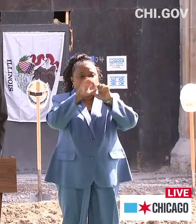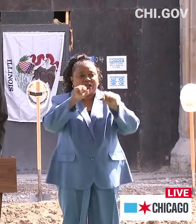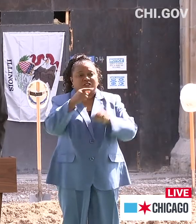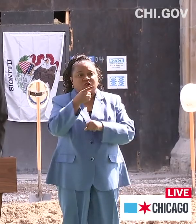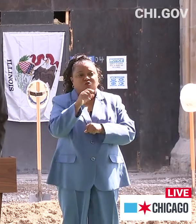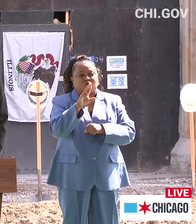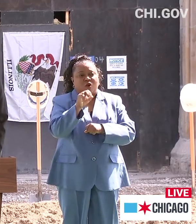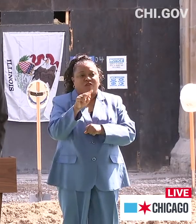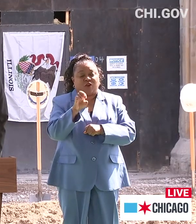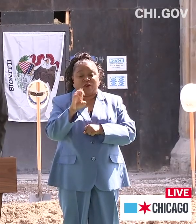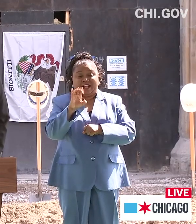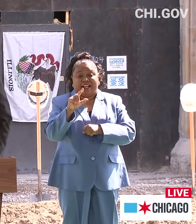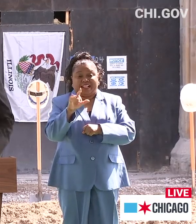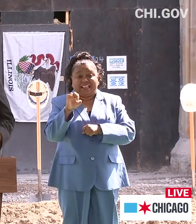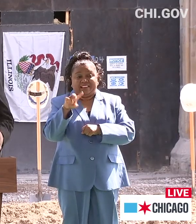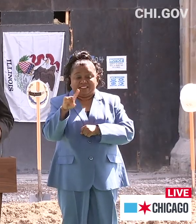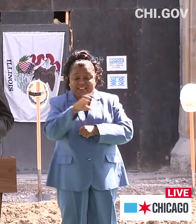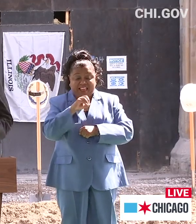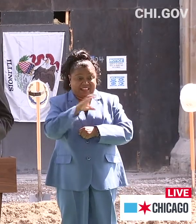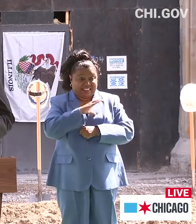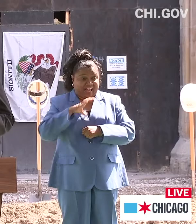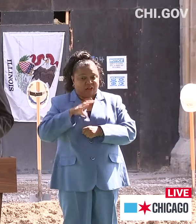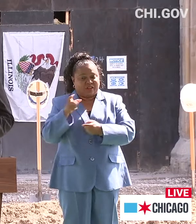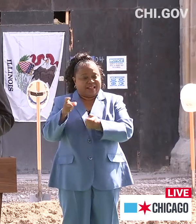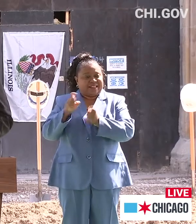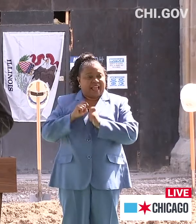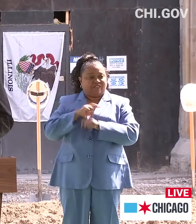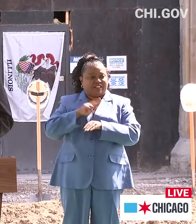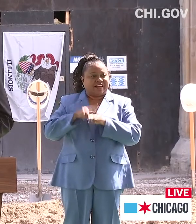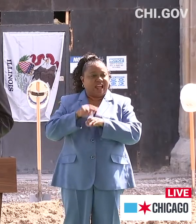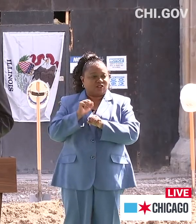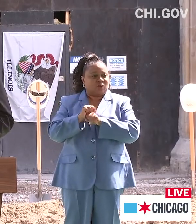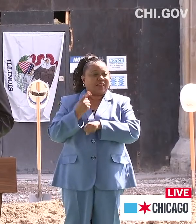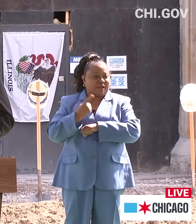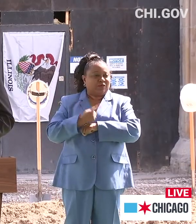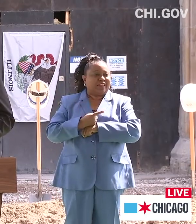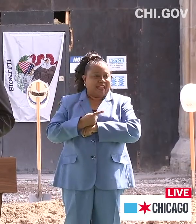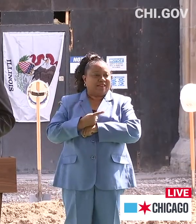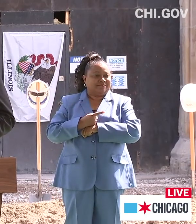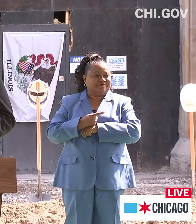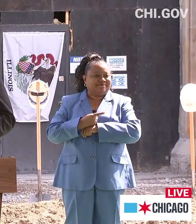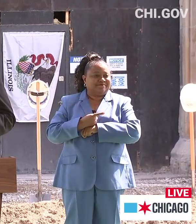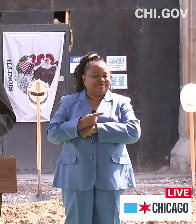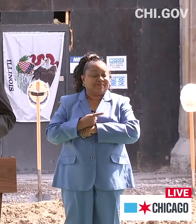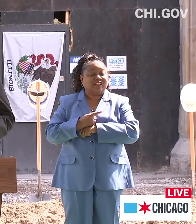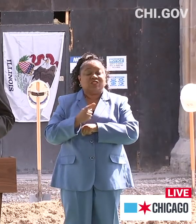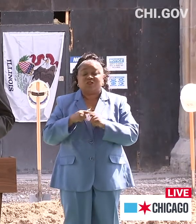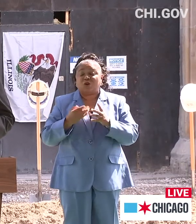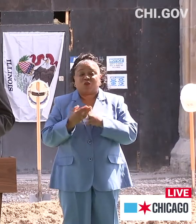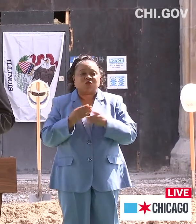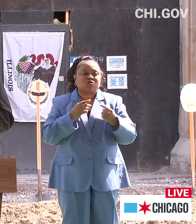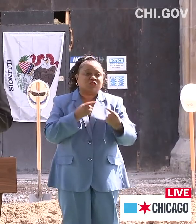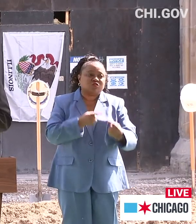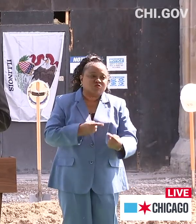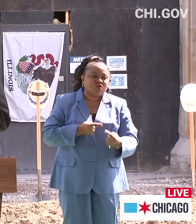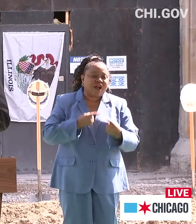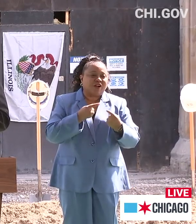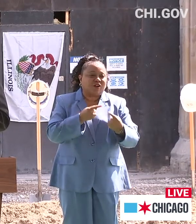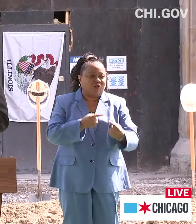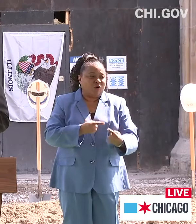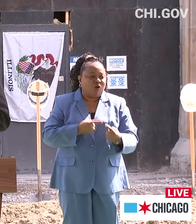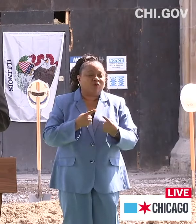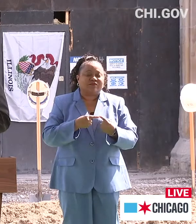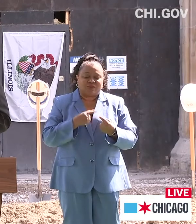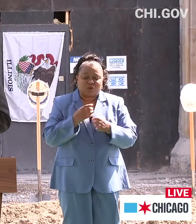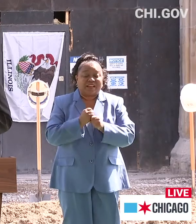Grover Cleveland and Congress finally gave us our National Labor Day. So through struggle,